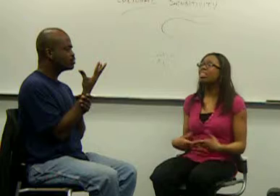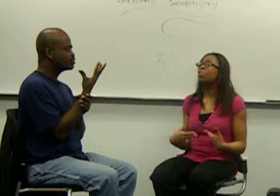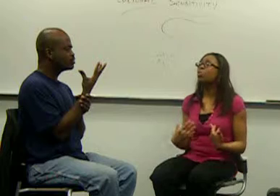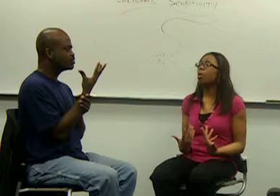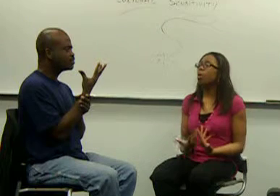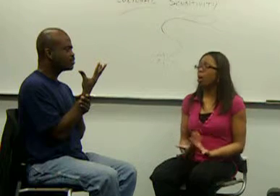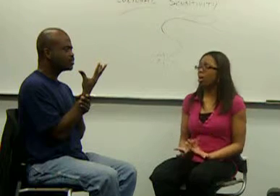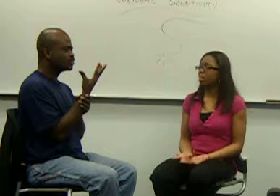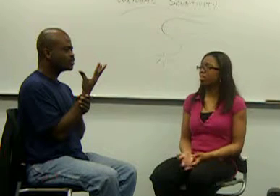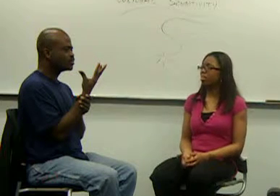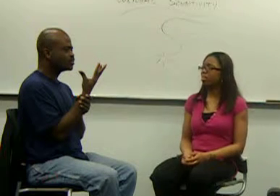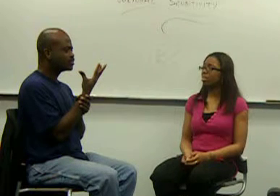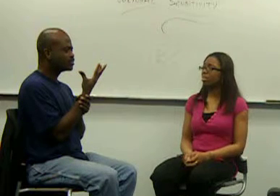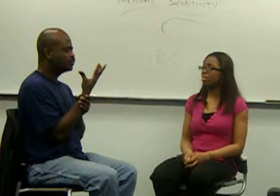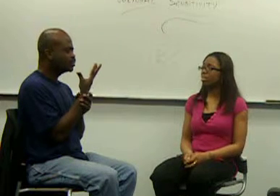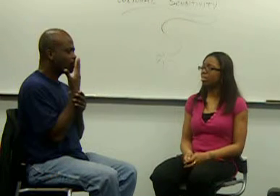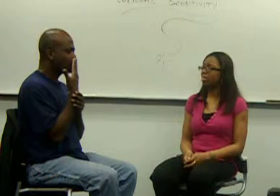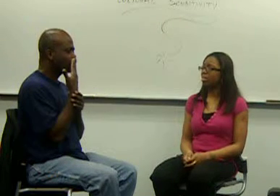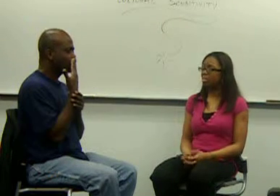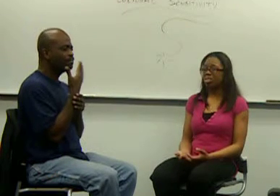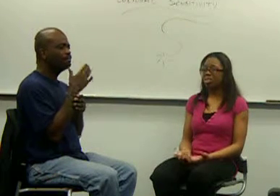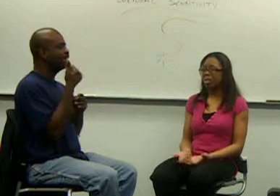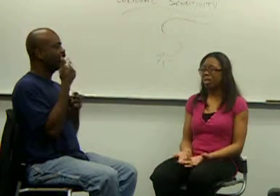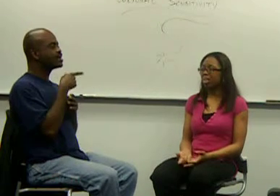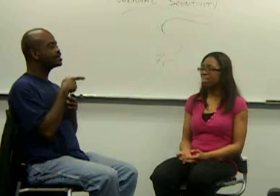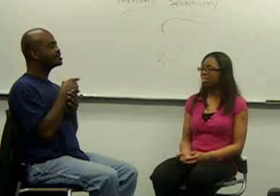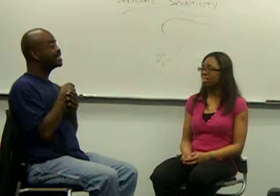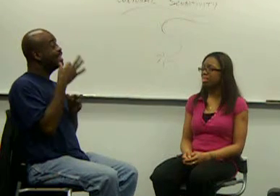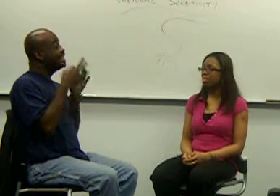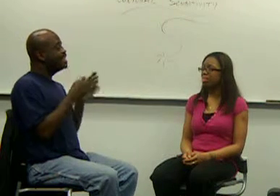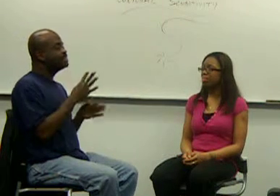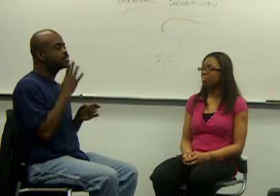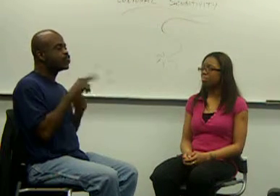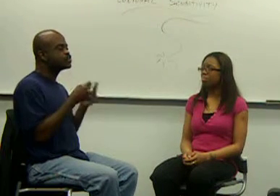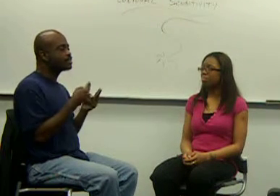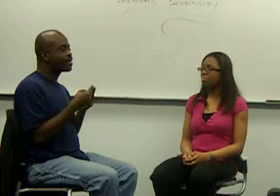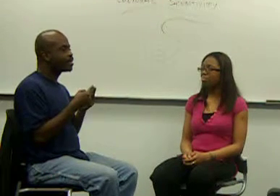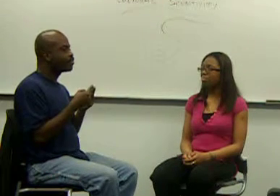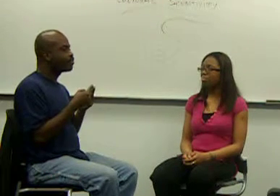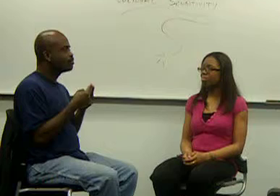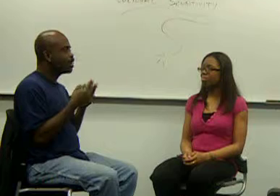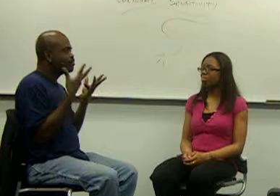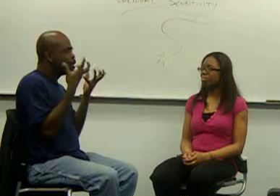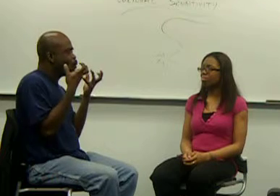there's nothing to grow on. Do you know what I mean?